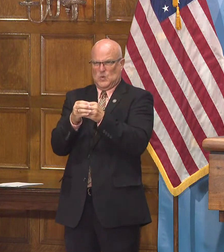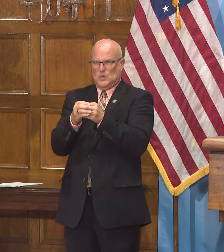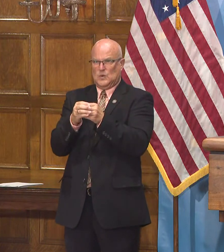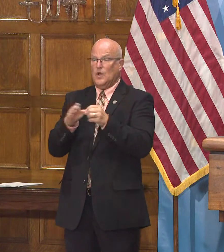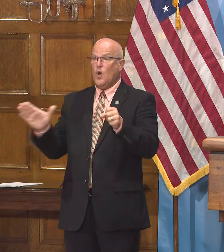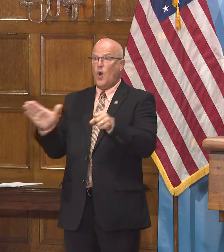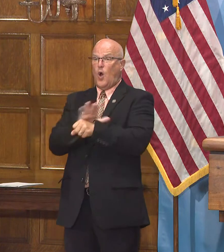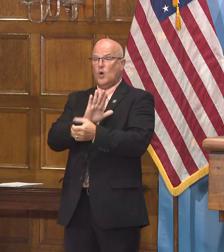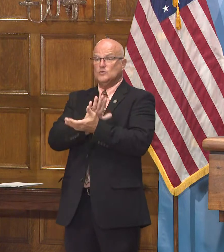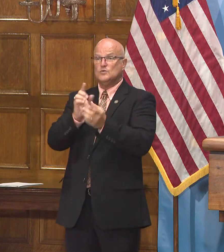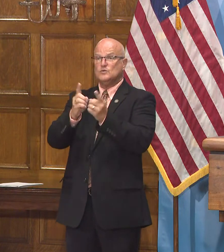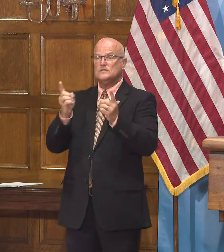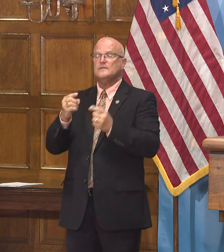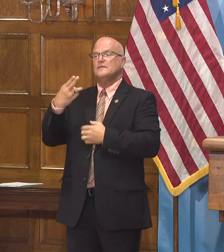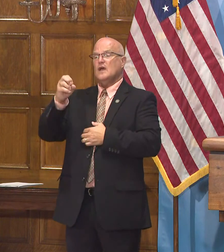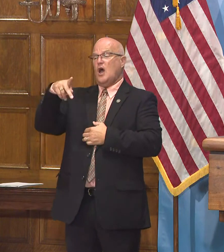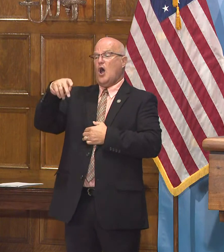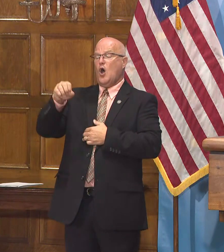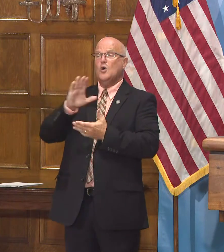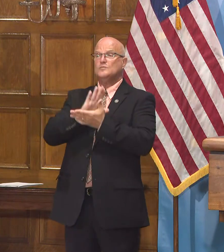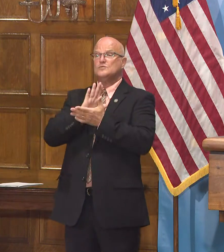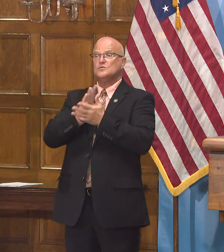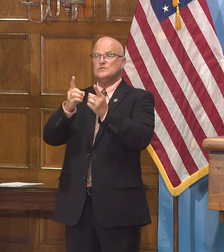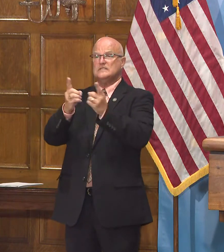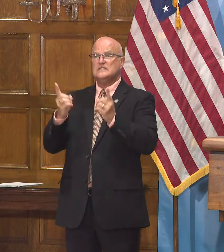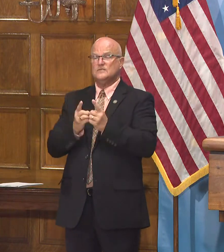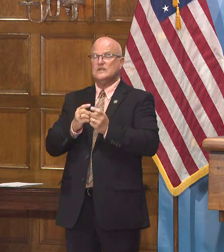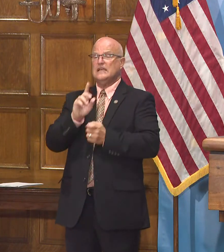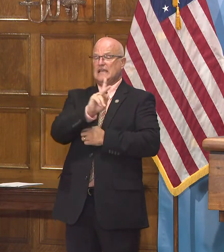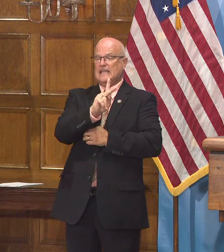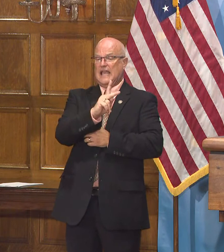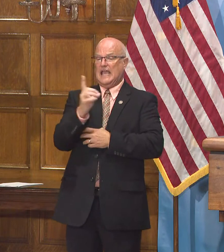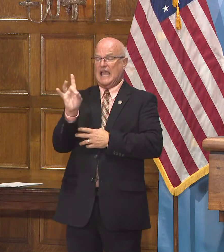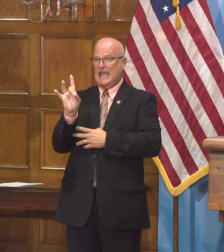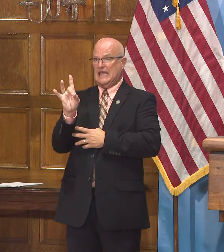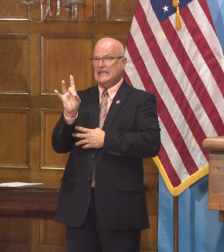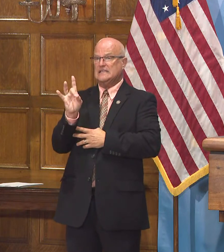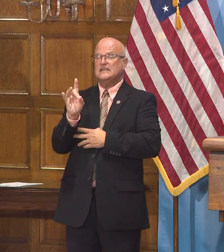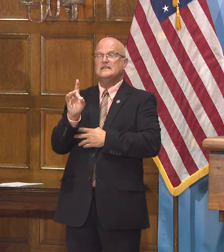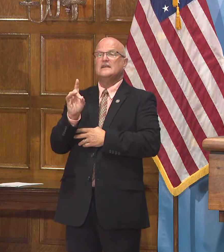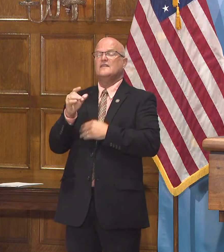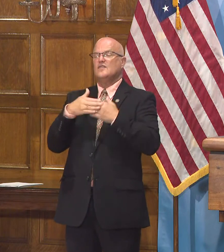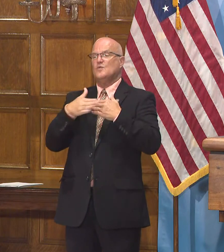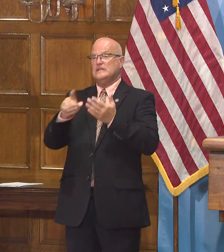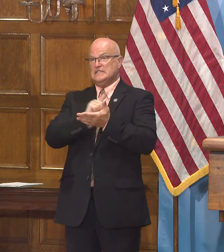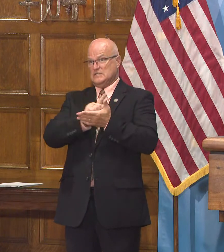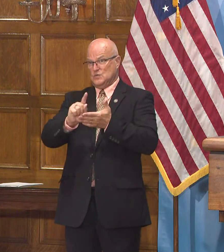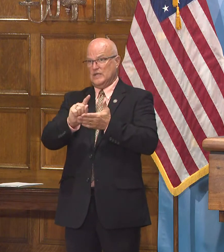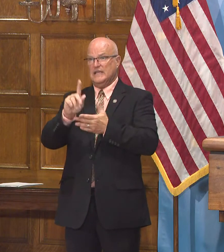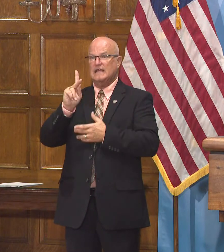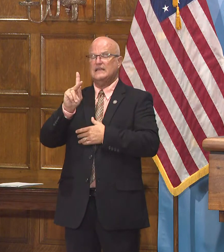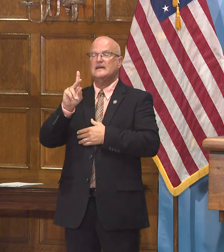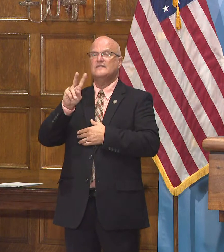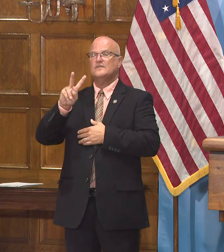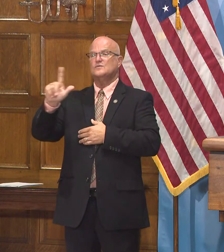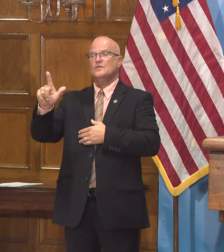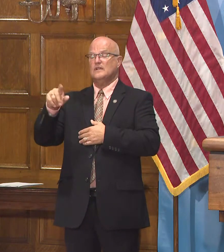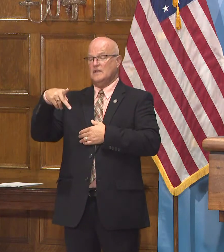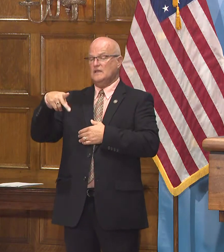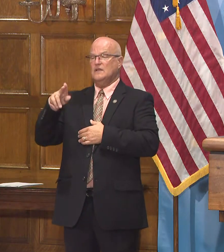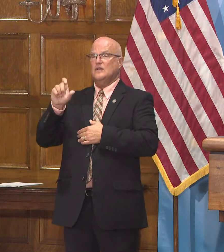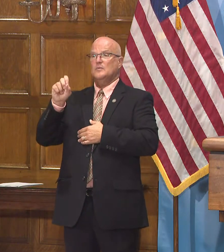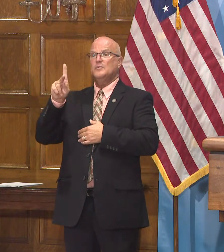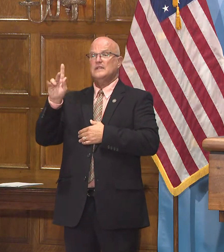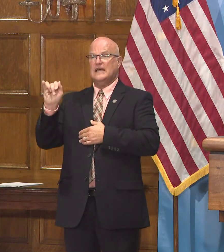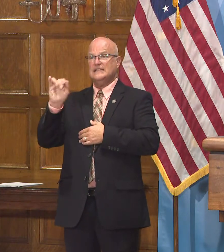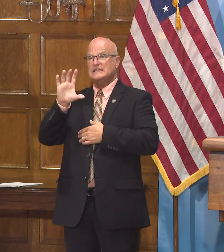School District has shifted for their K-8 to virtual learning for the rest of the week. For Pulaski County,